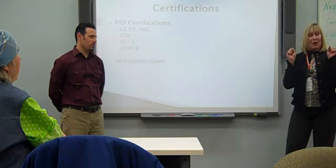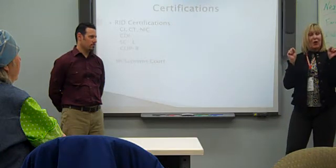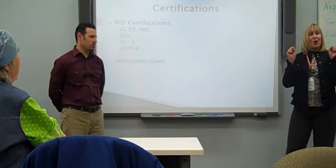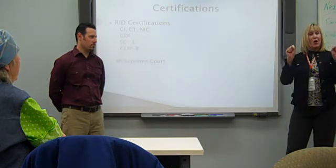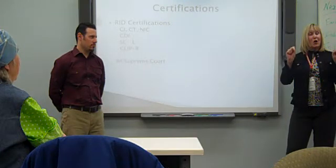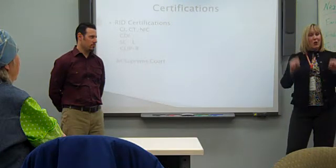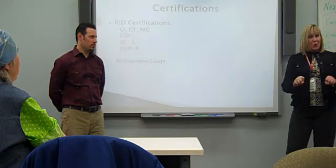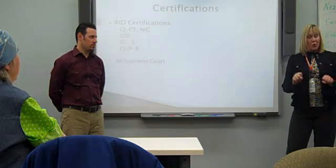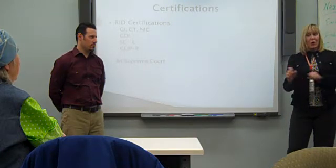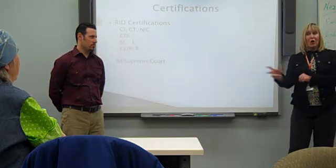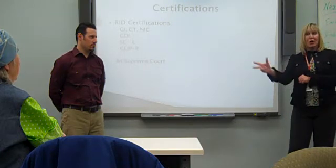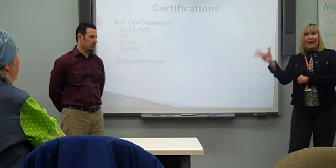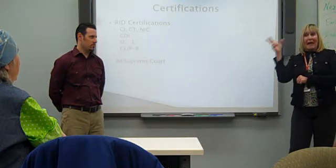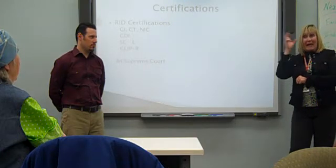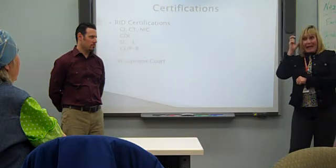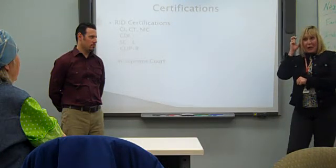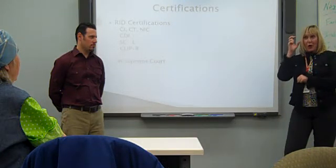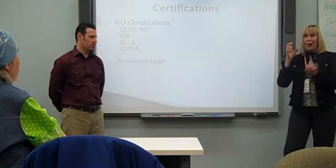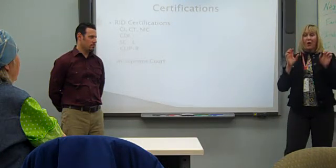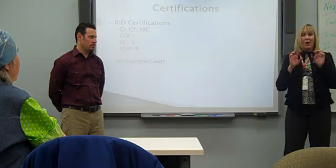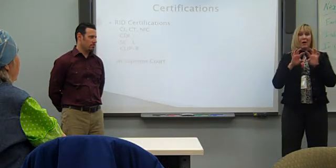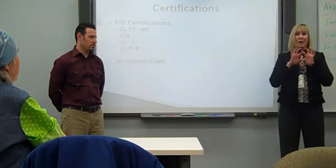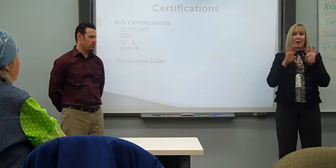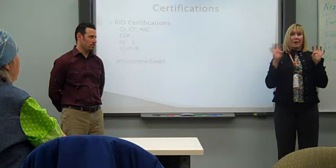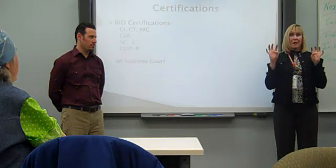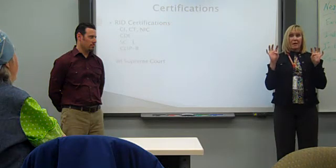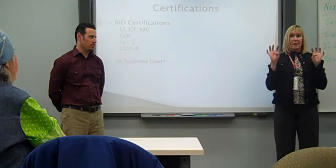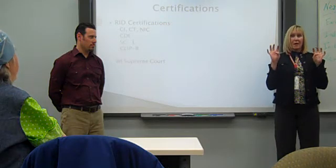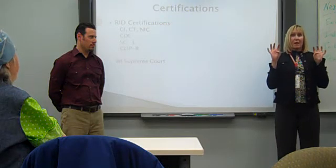And they responded back, "When you were born, my mom signed for me."